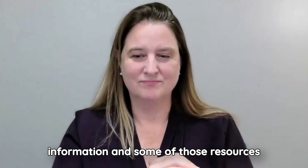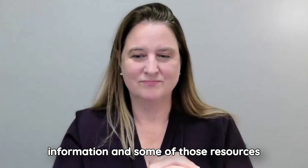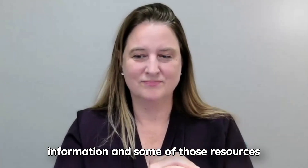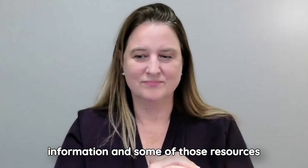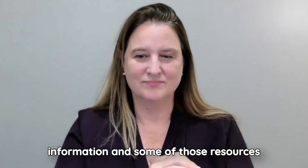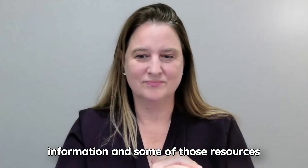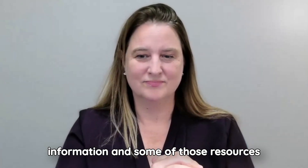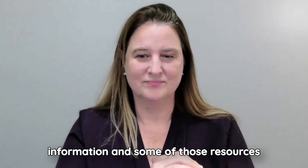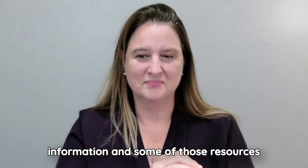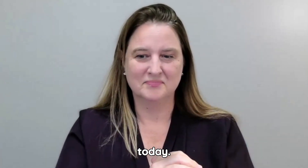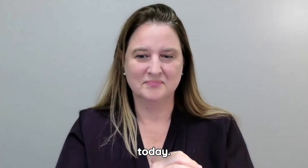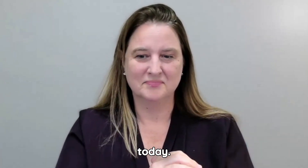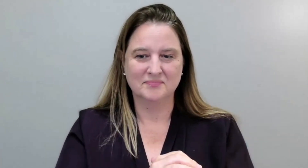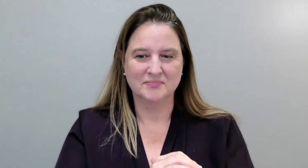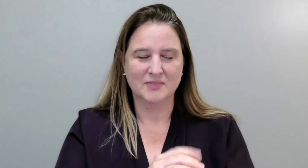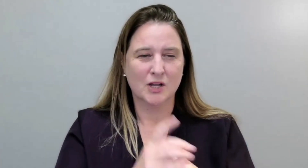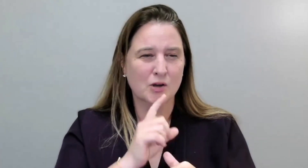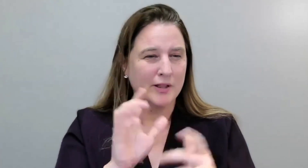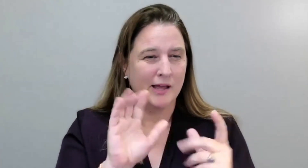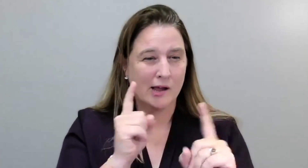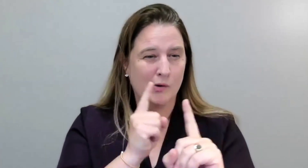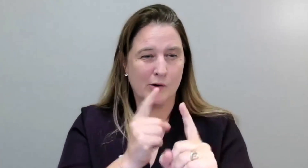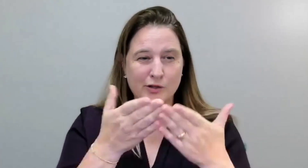information and some of those resources today.